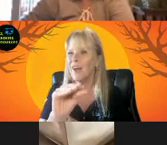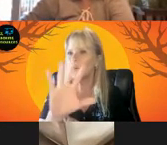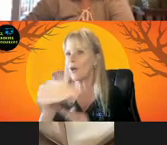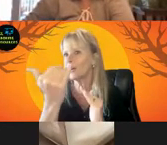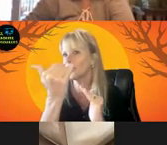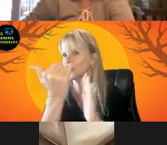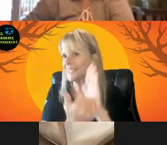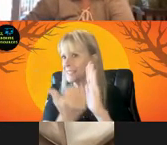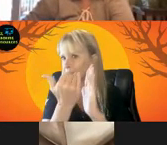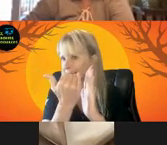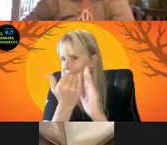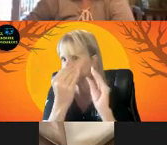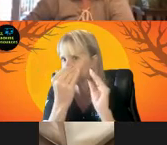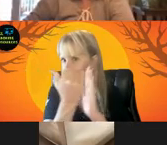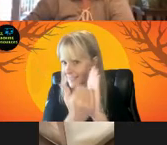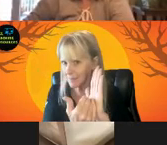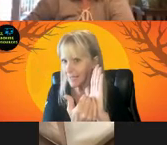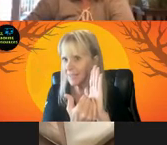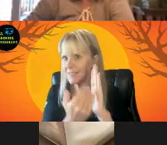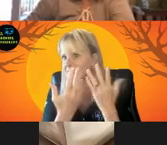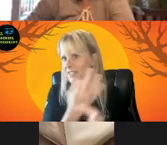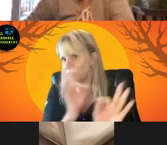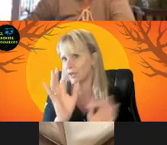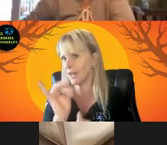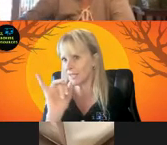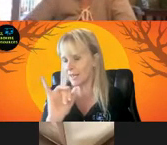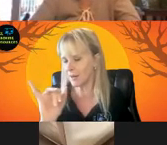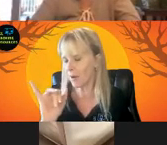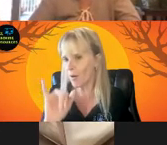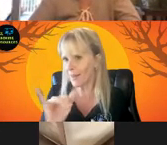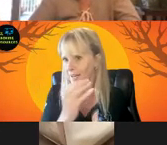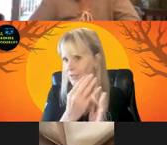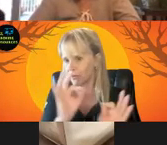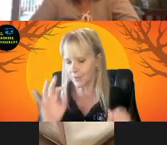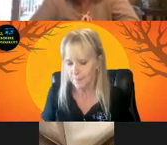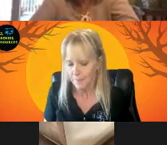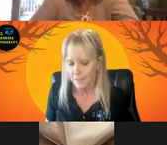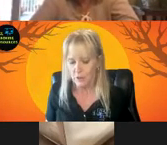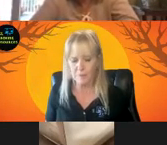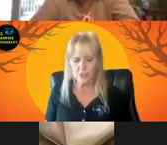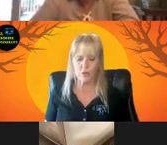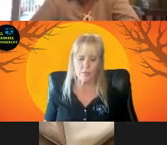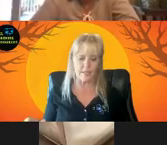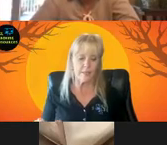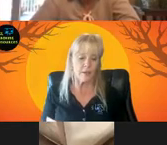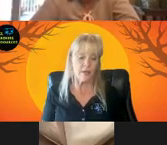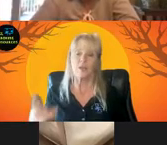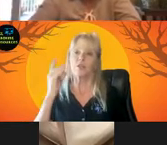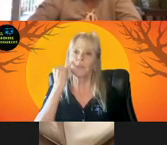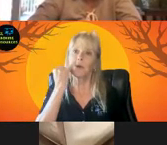the videos, all your lesson plans, that's free. All that is free. So let me show you